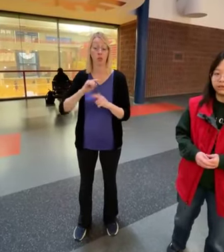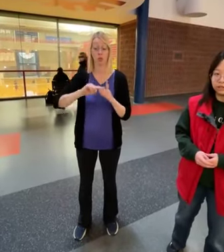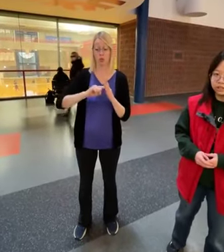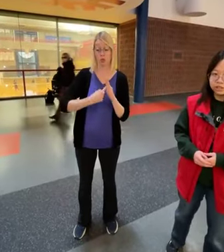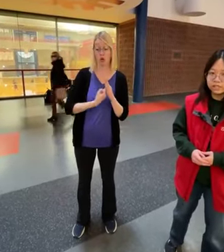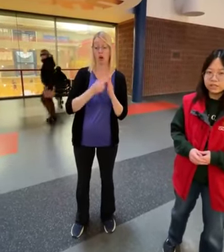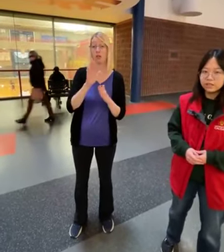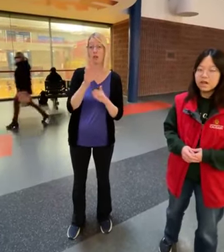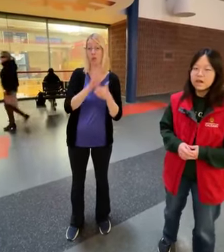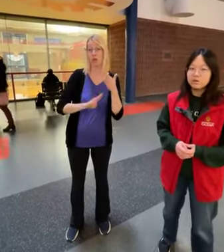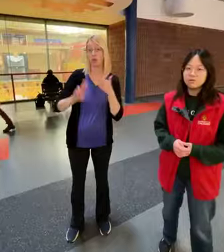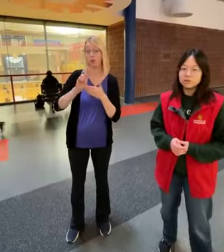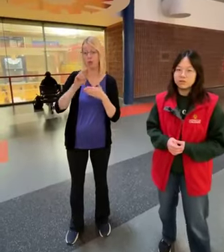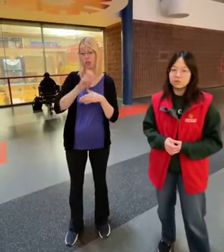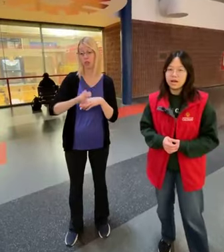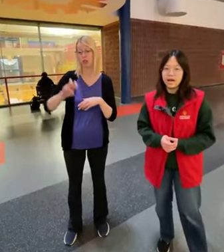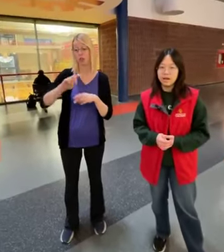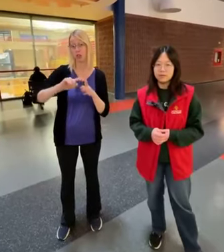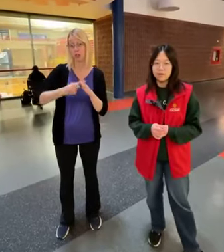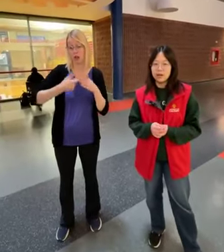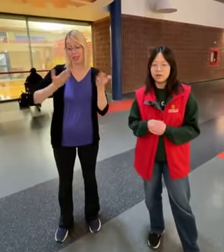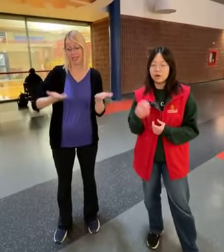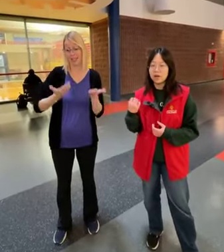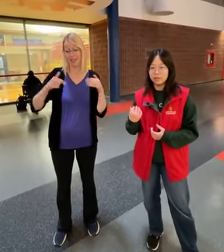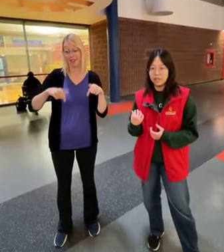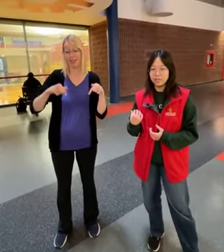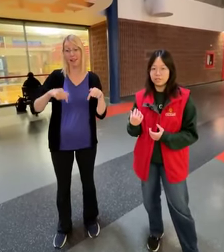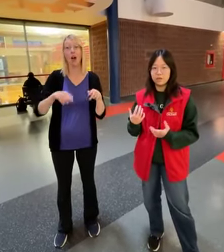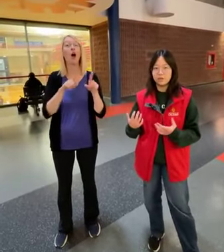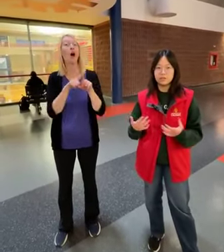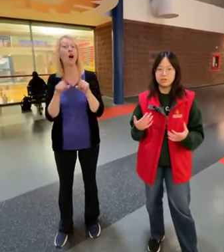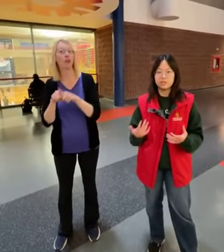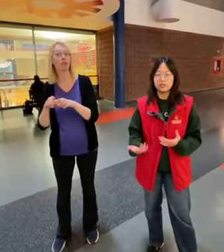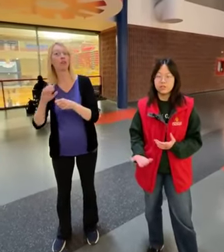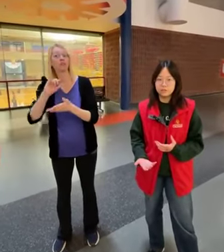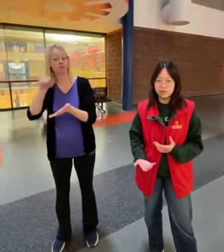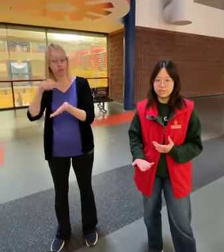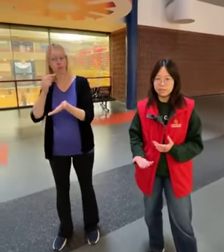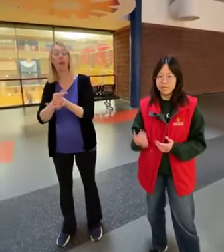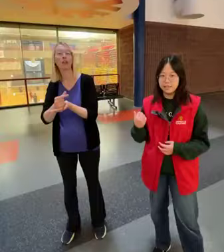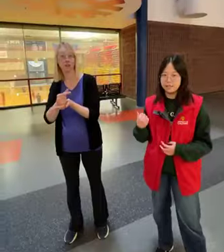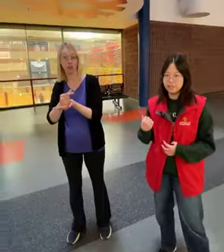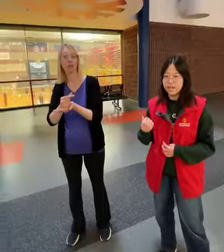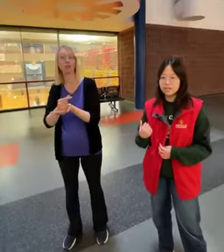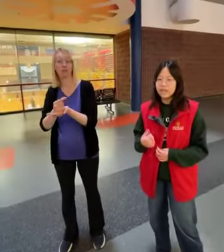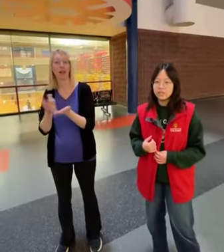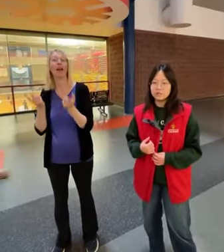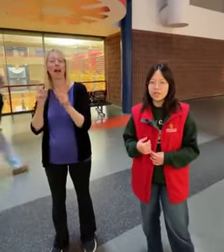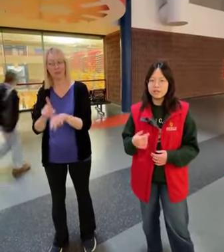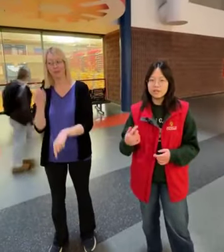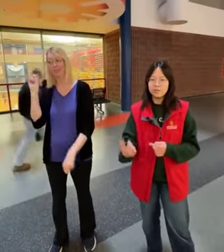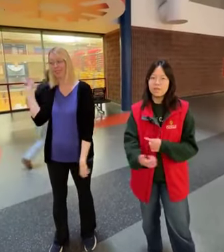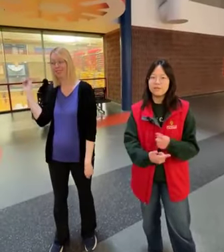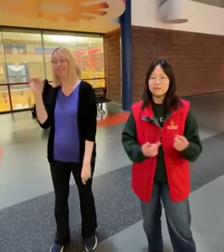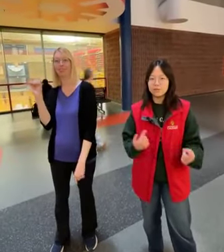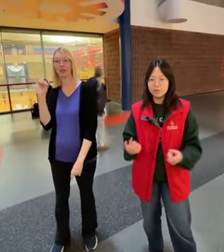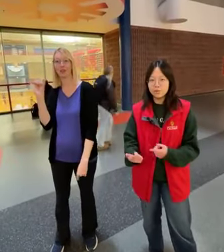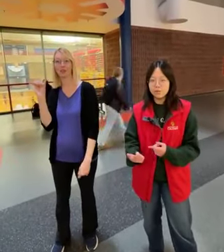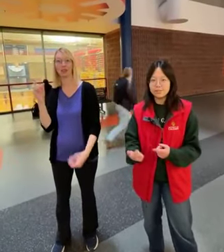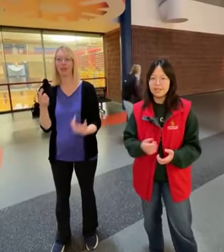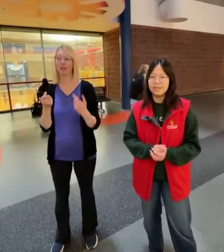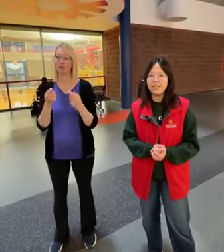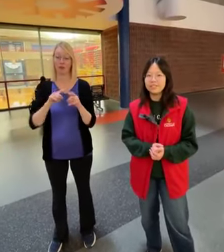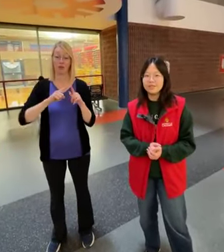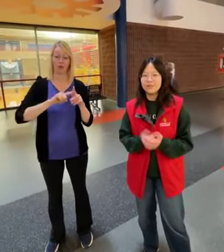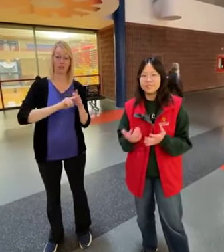of your UCalgary journey here, you also do have your convocation, otherwise known as your graduation, in the Jack. So it's kind of this big full